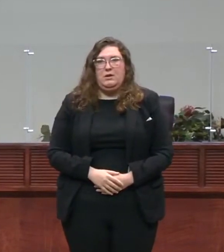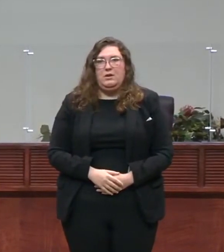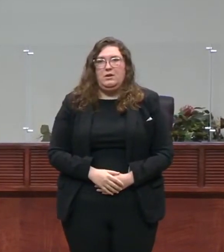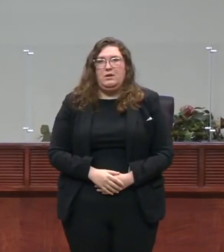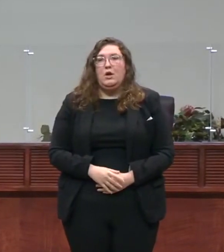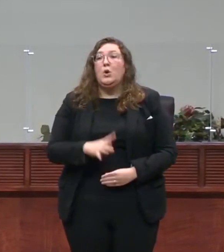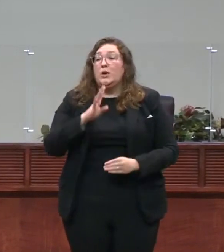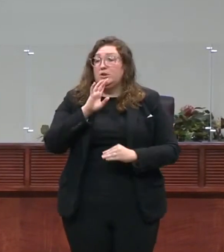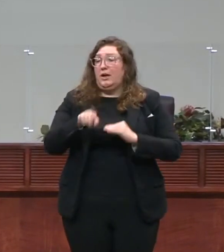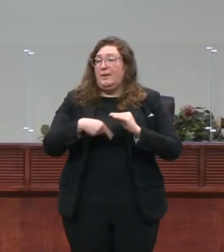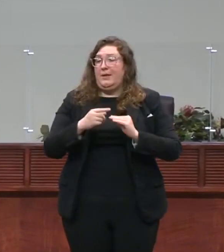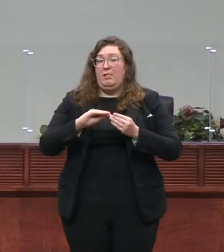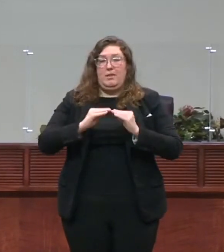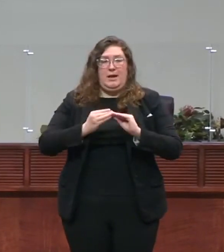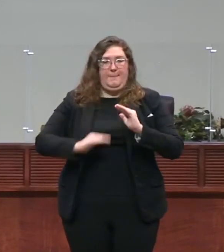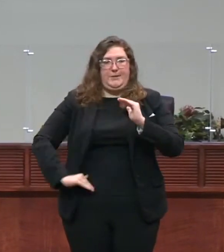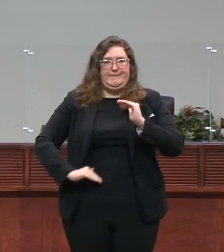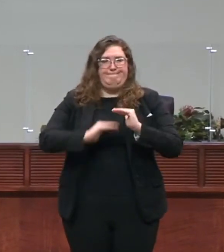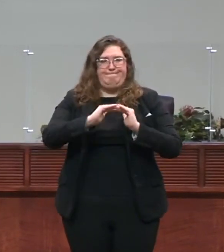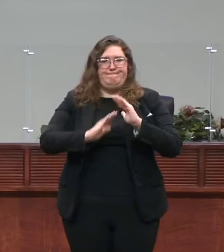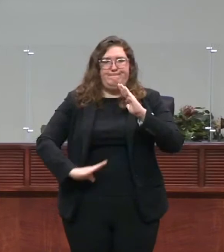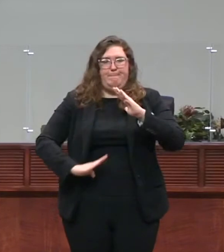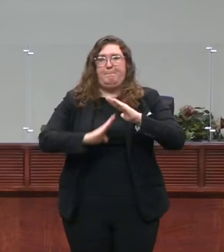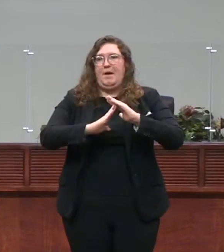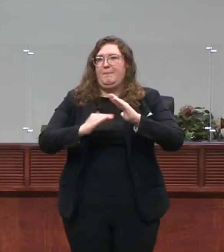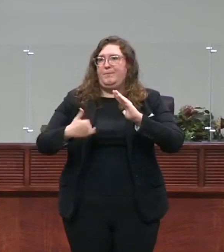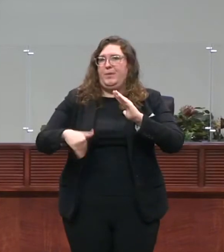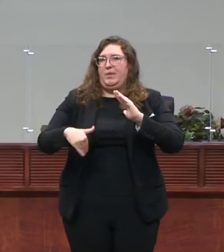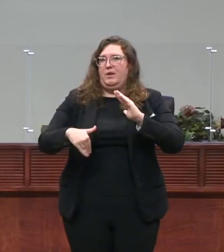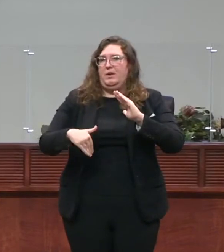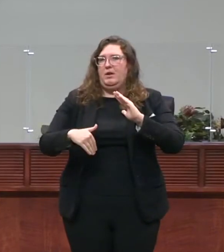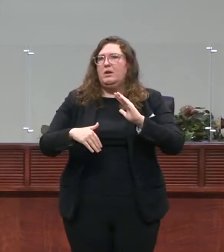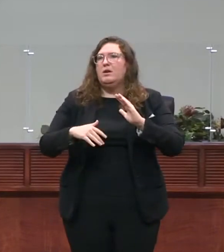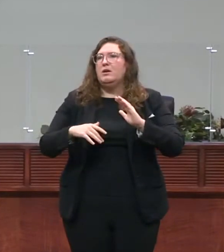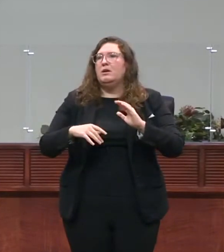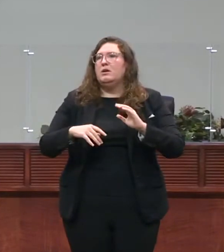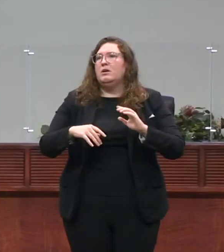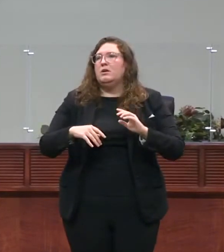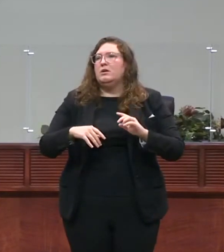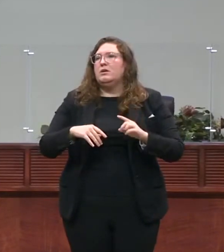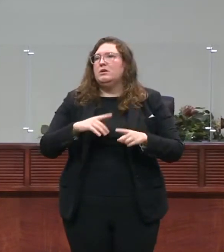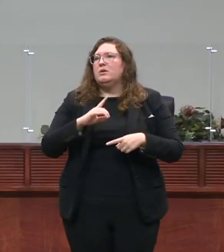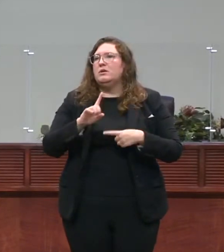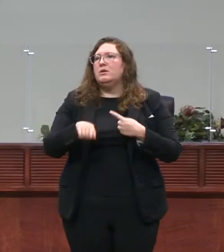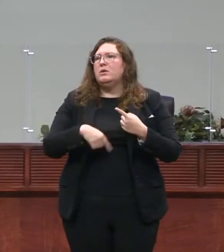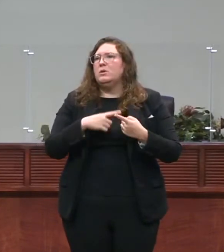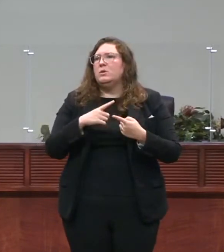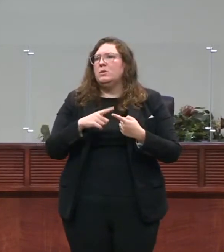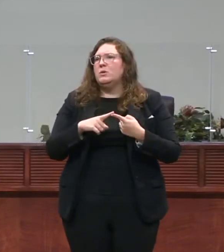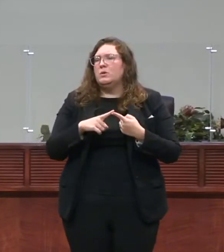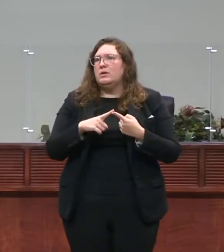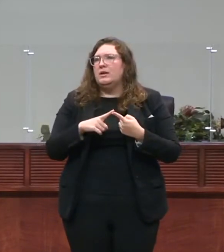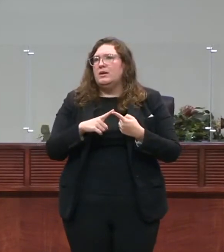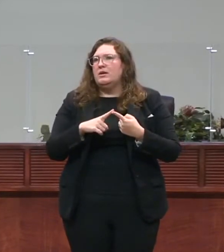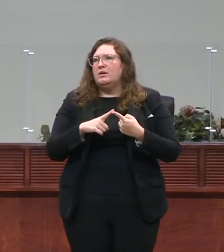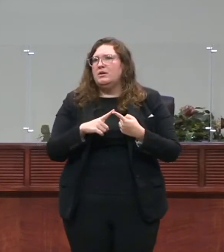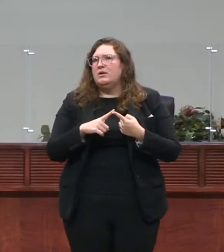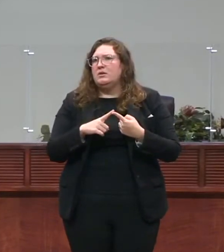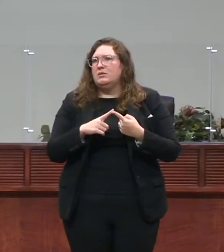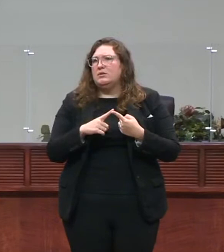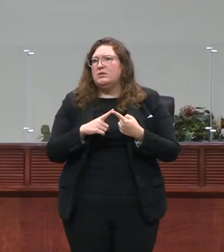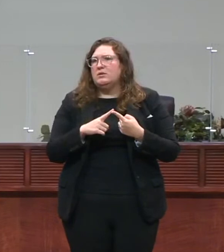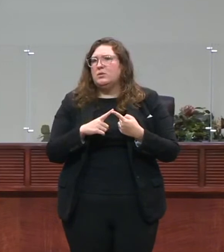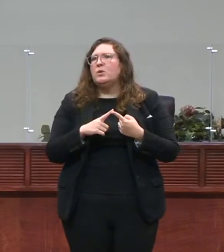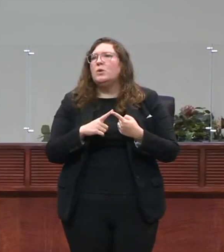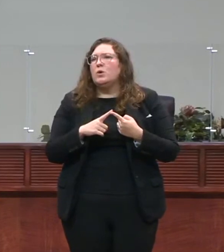peaked, perhaps now. When will we see our peak in deaths? I mean, hearing 34